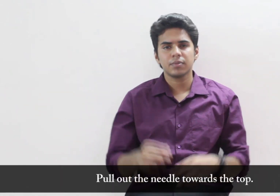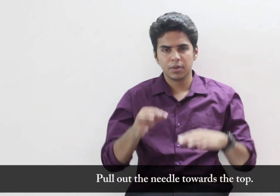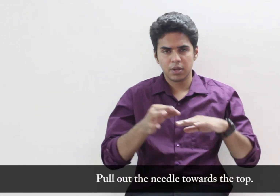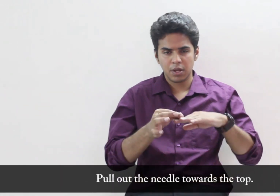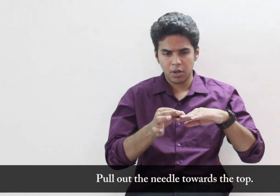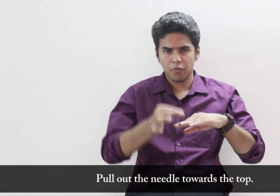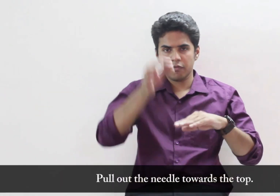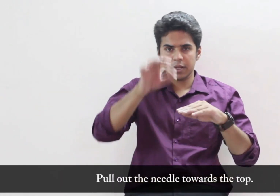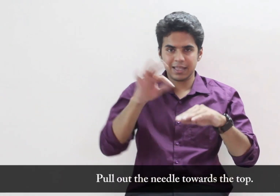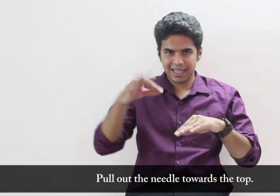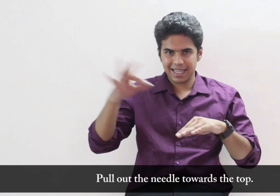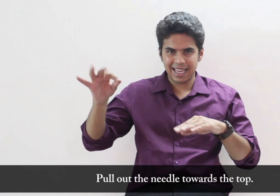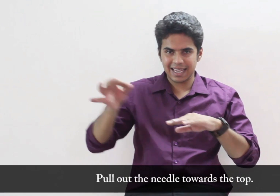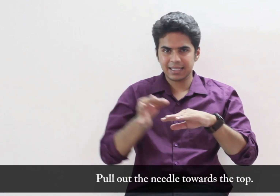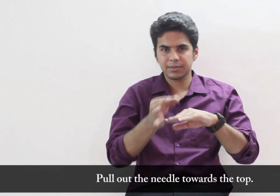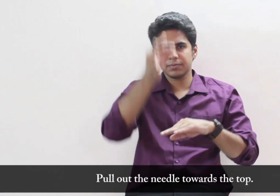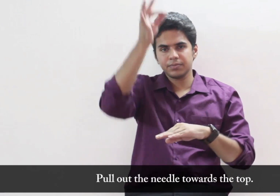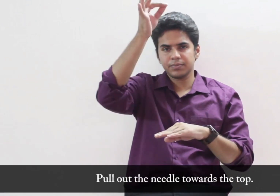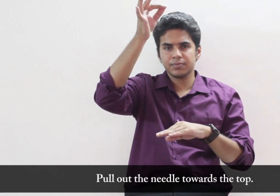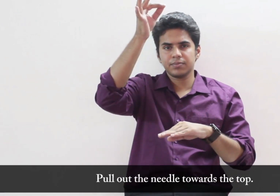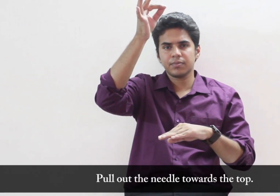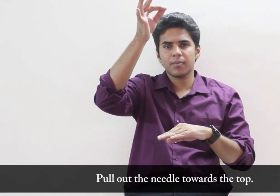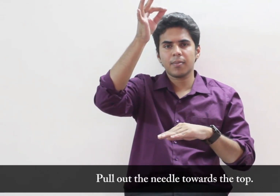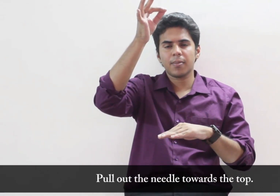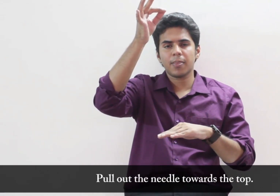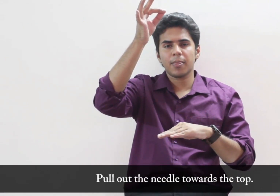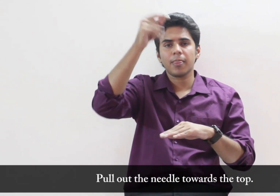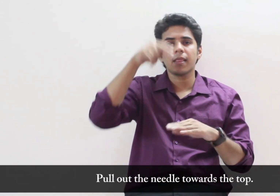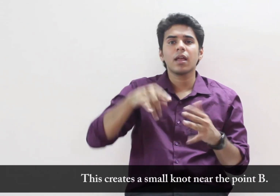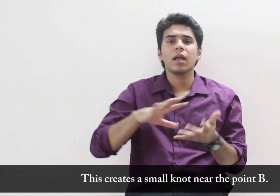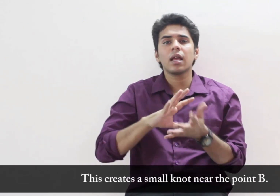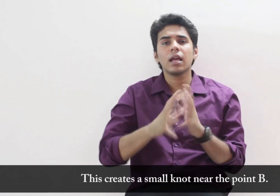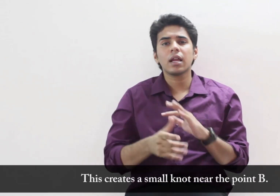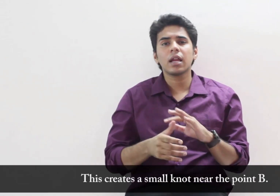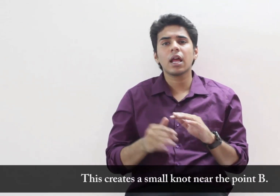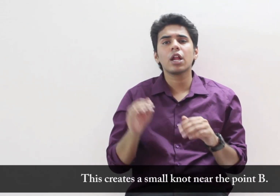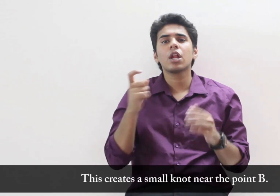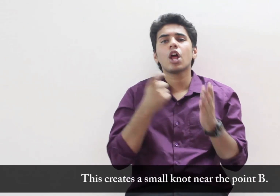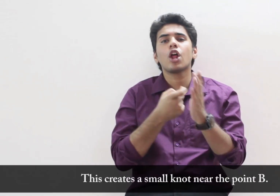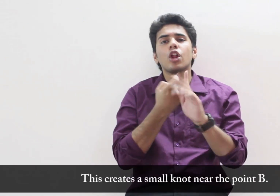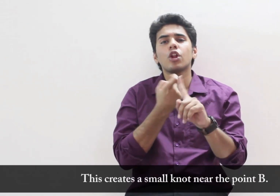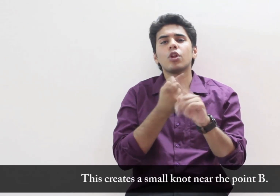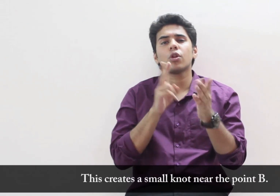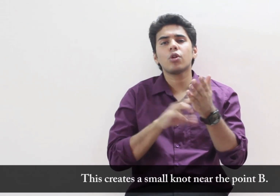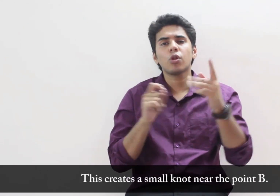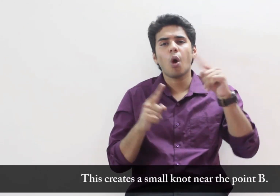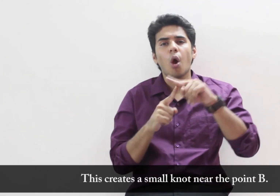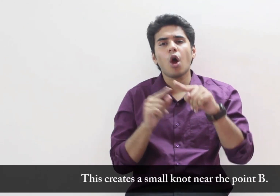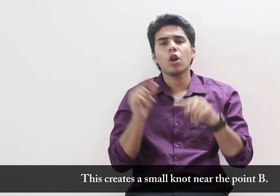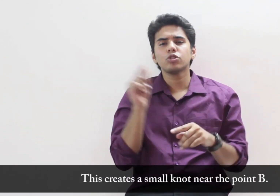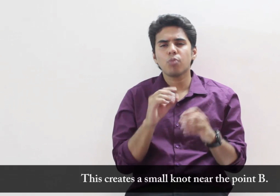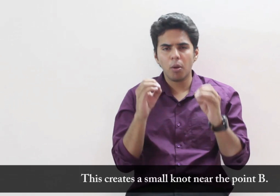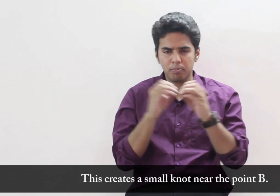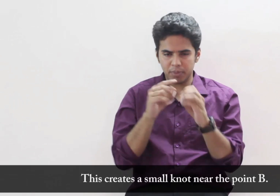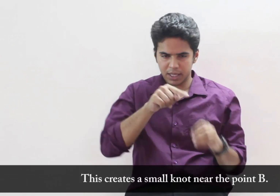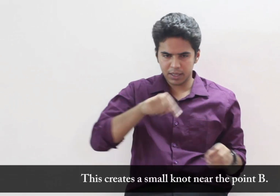Pull out the needle towards the top. This creates a small knot near the point B.